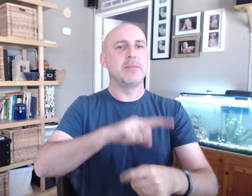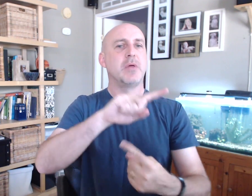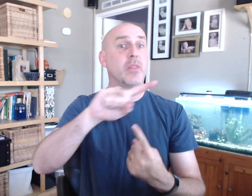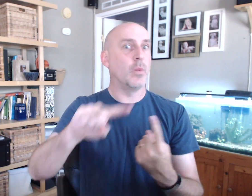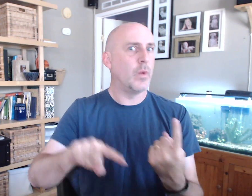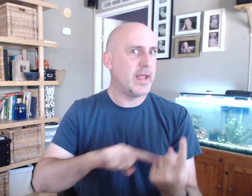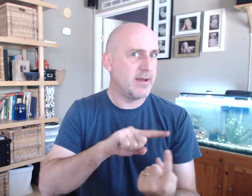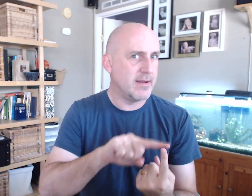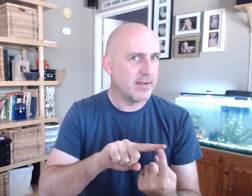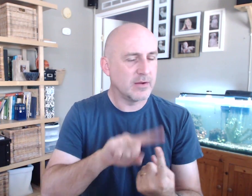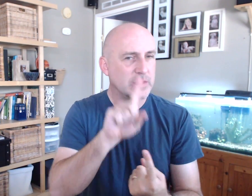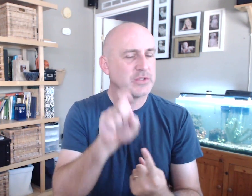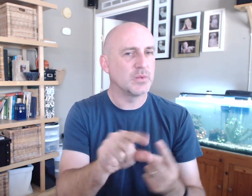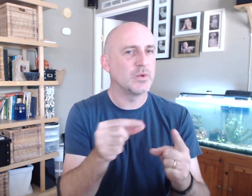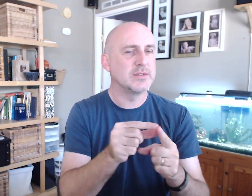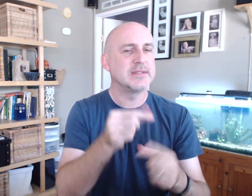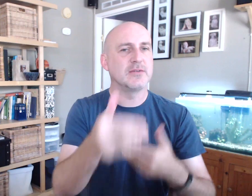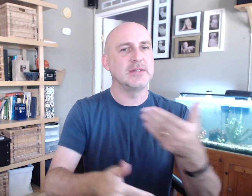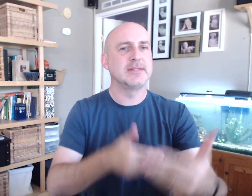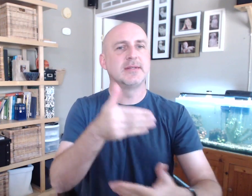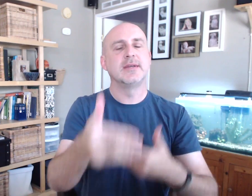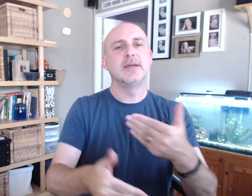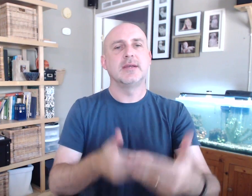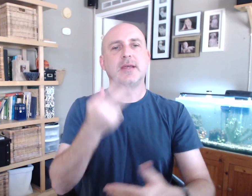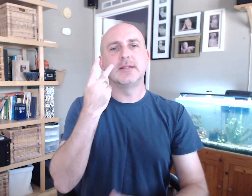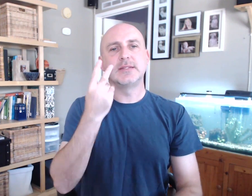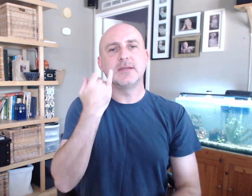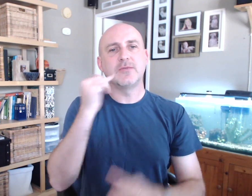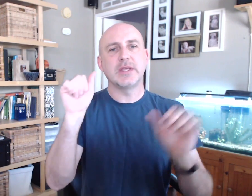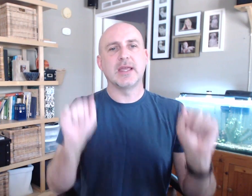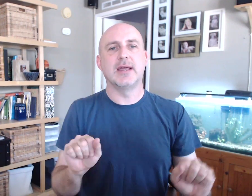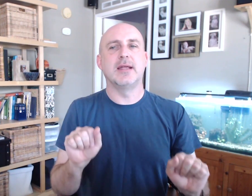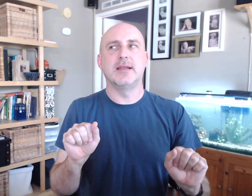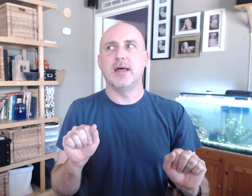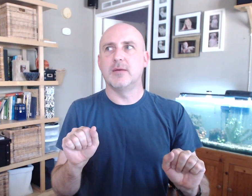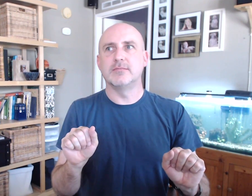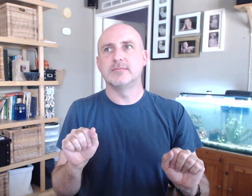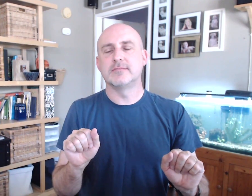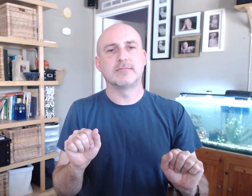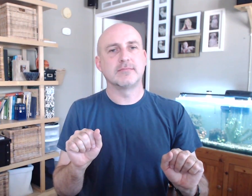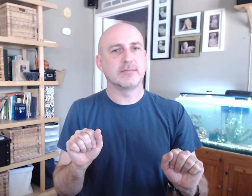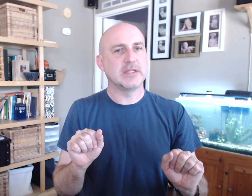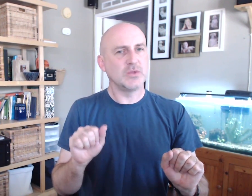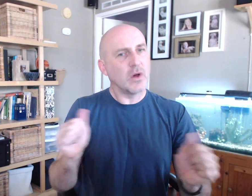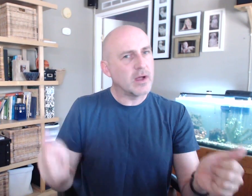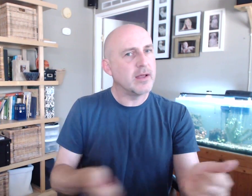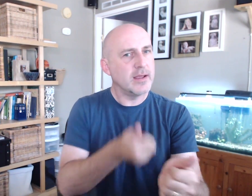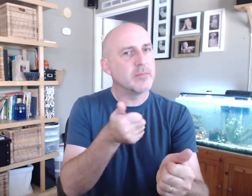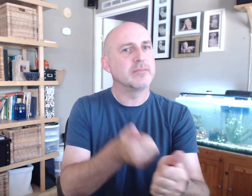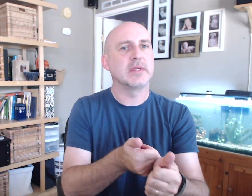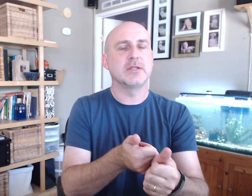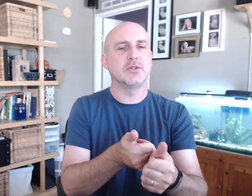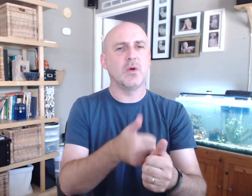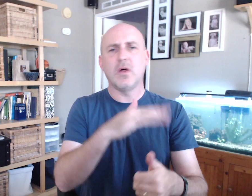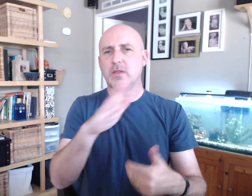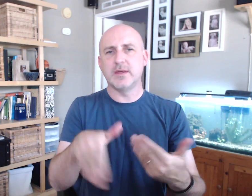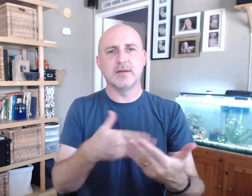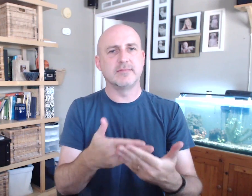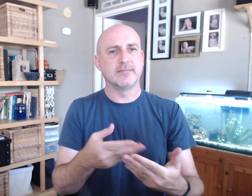the when question word series, and see if we can get you all caught up and get you all the,